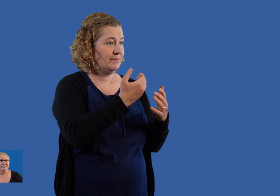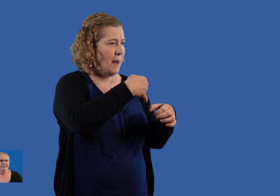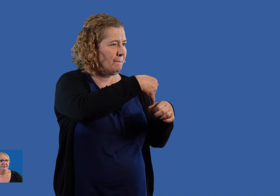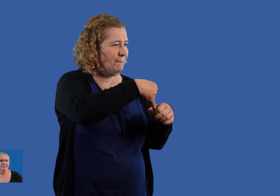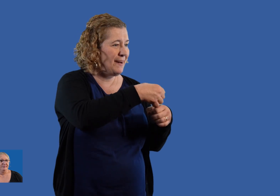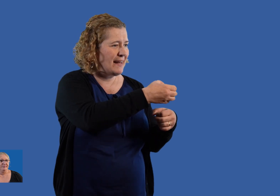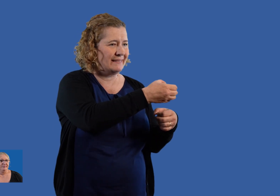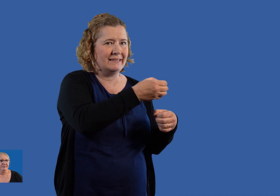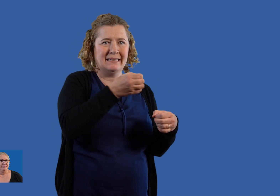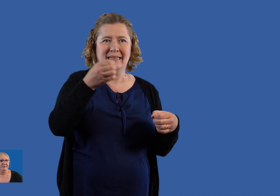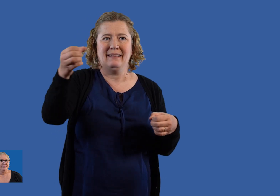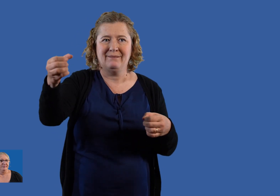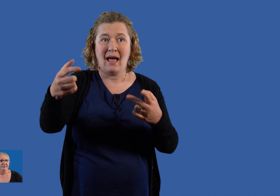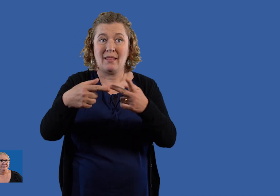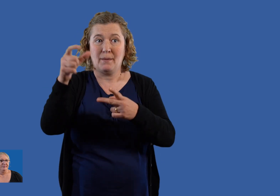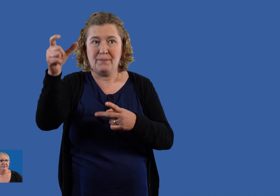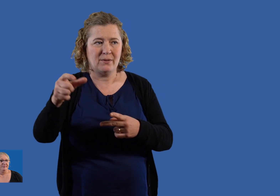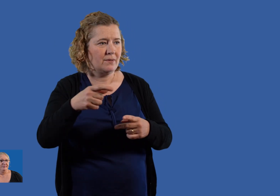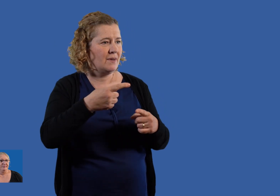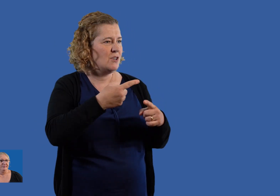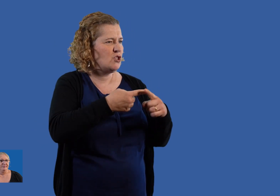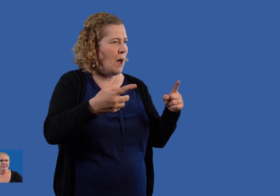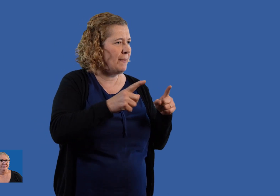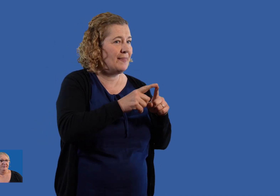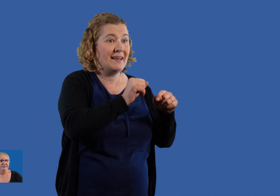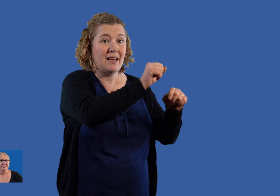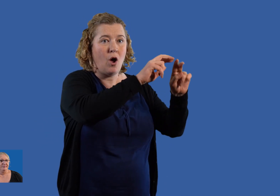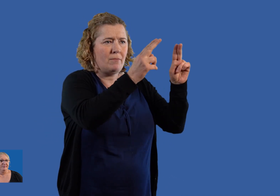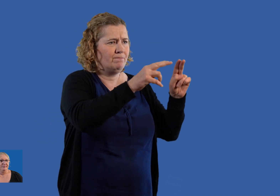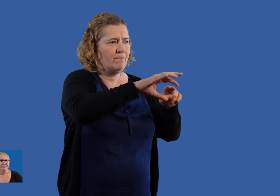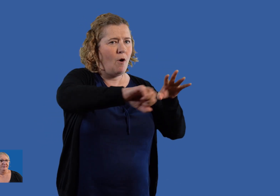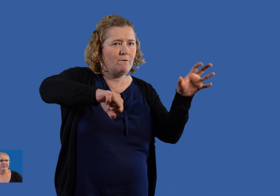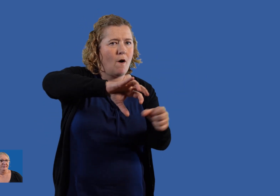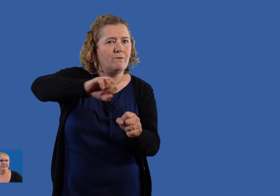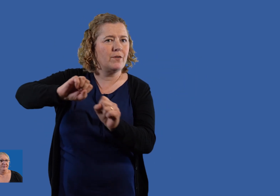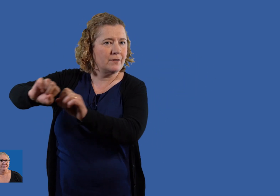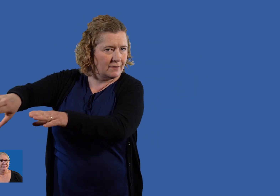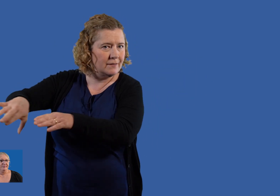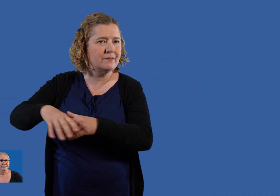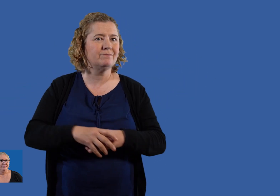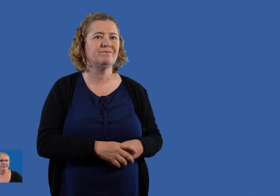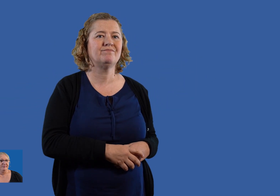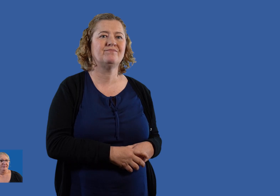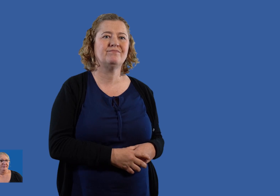give their medications to another person, removing all sharp objects.